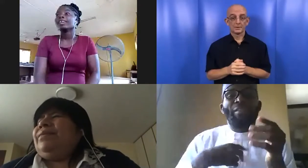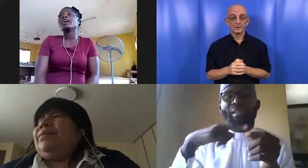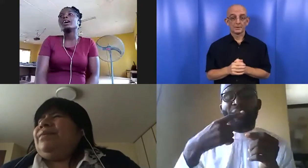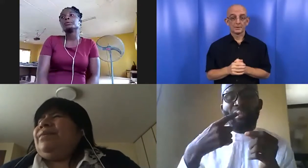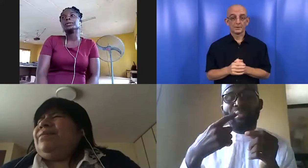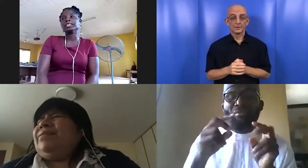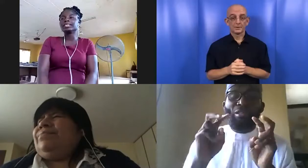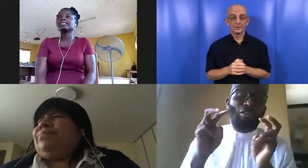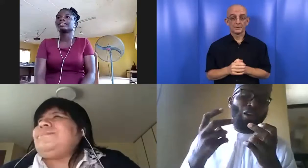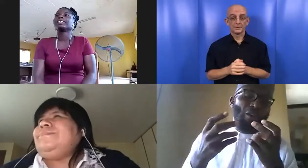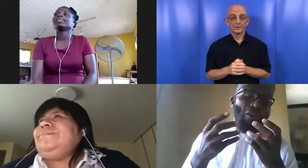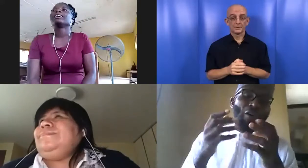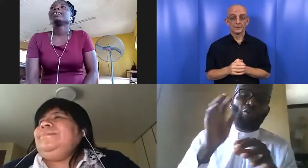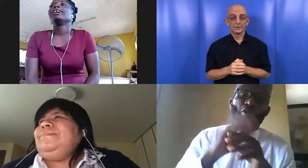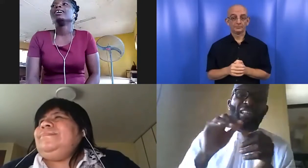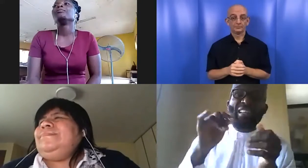Hello, everyone.